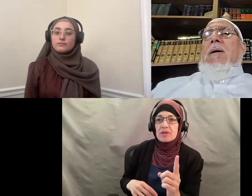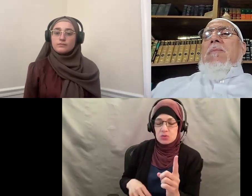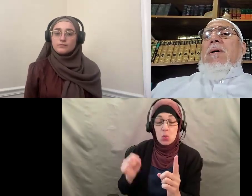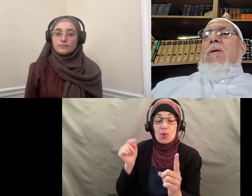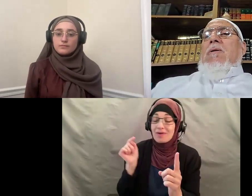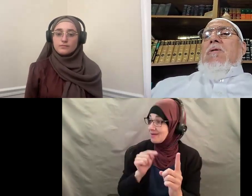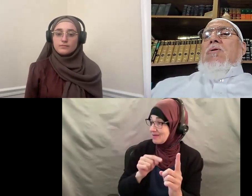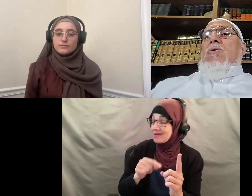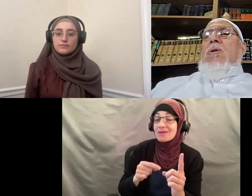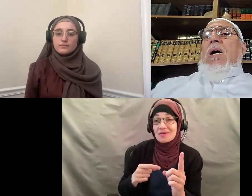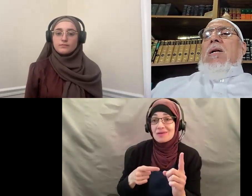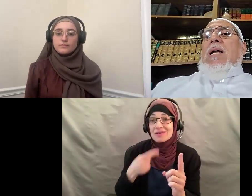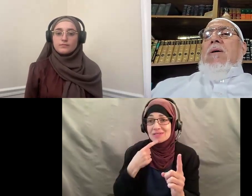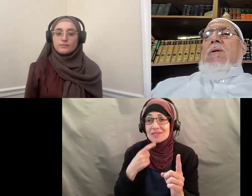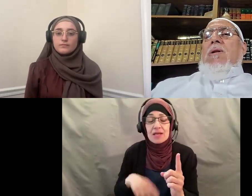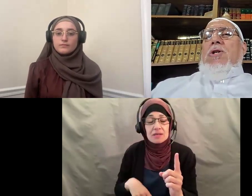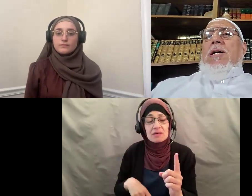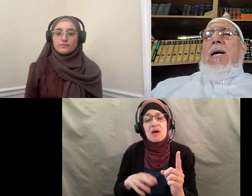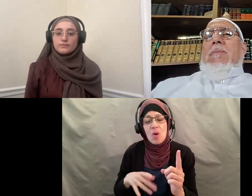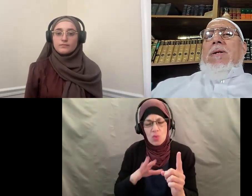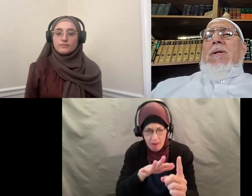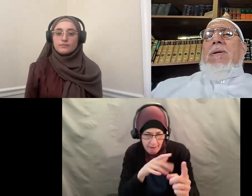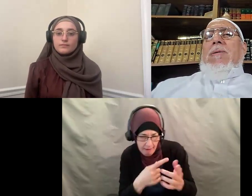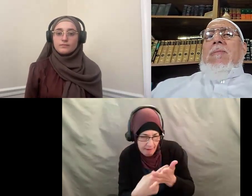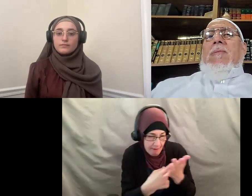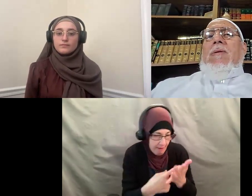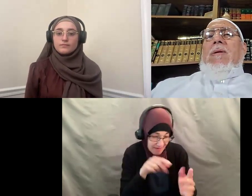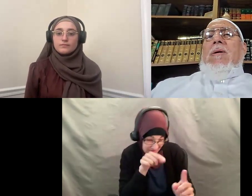sending him to knock down the she camel.